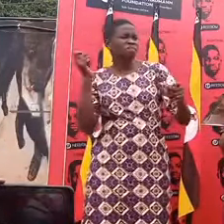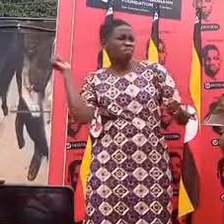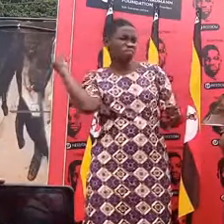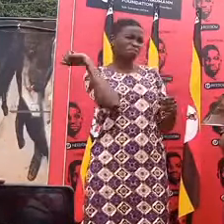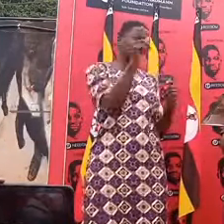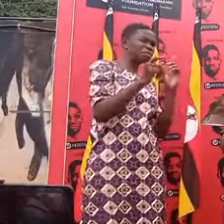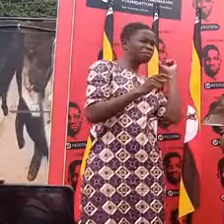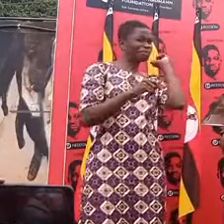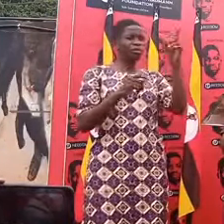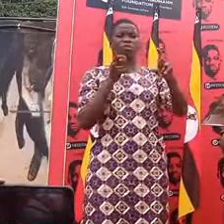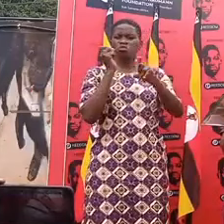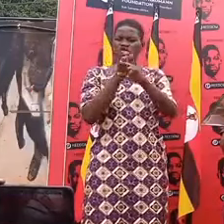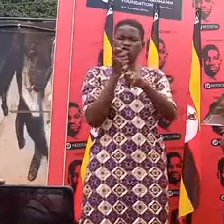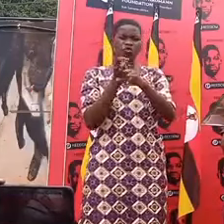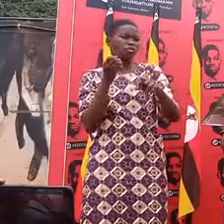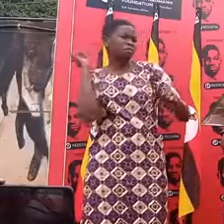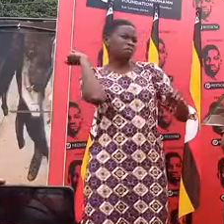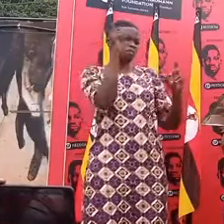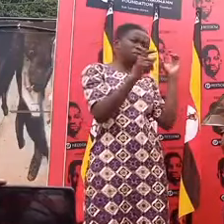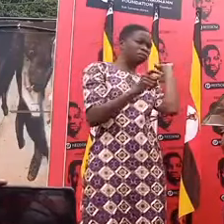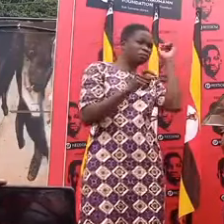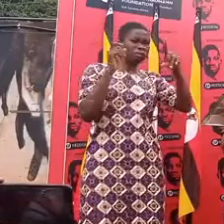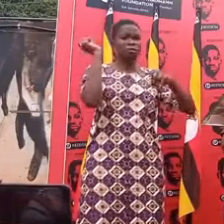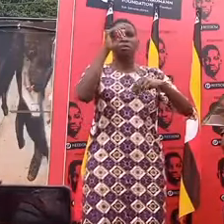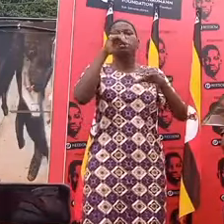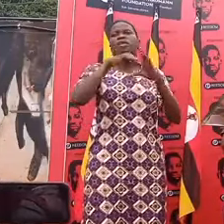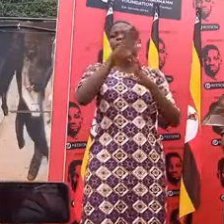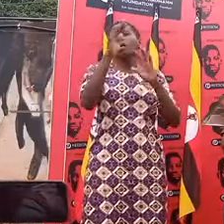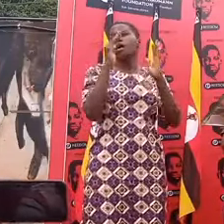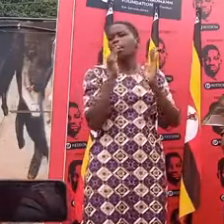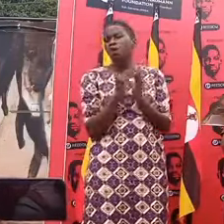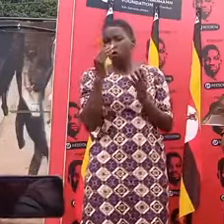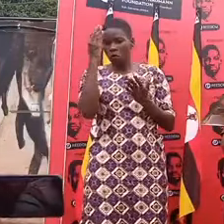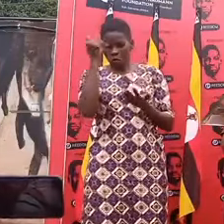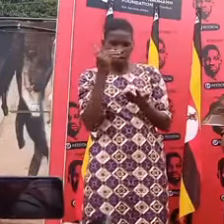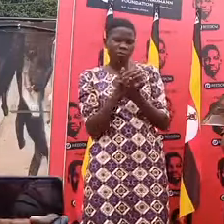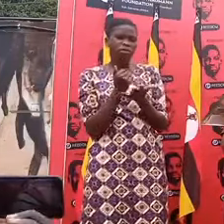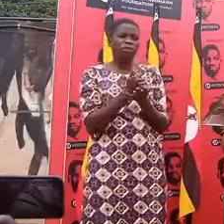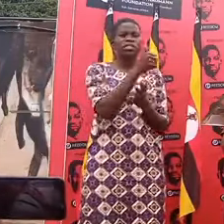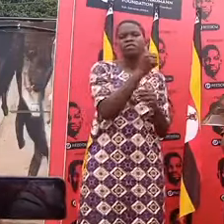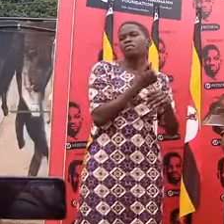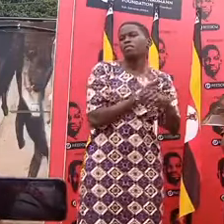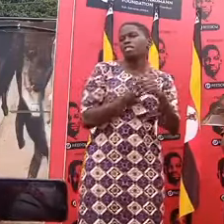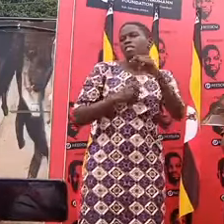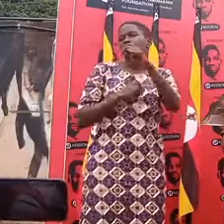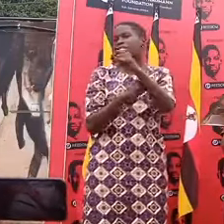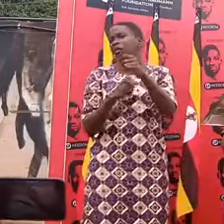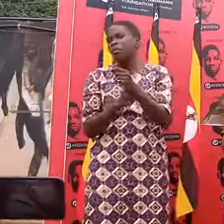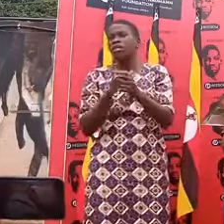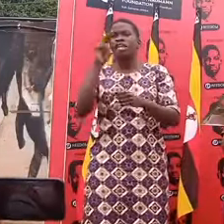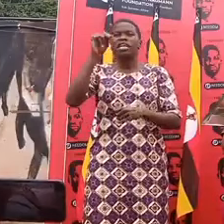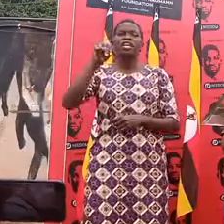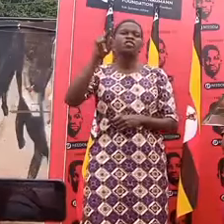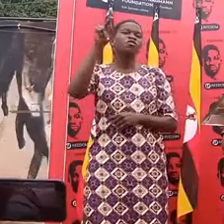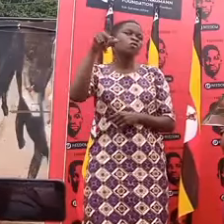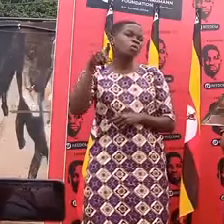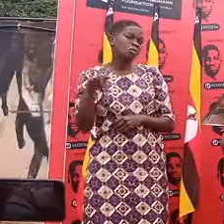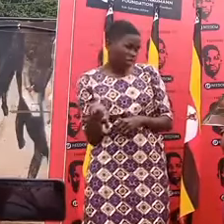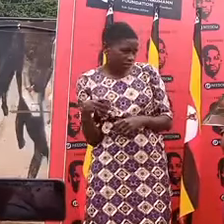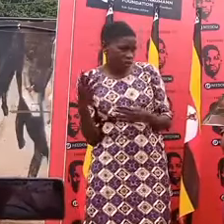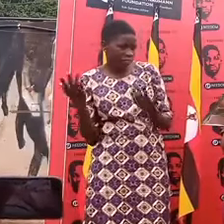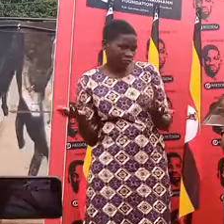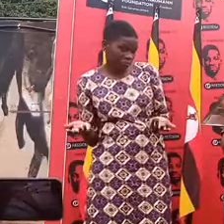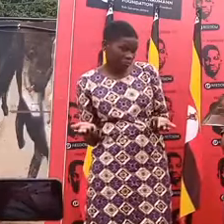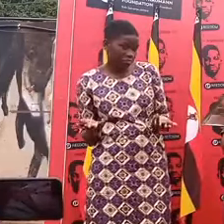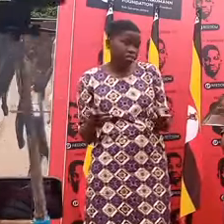stones were thrown at her. In her house, because she's supposed to, NUP is trying to remove NUP in her house.